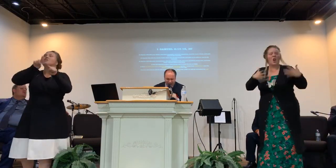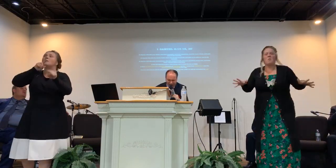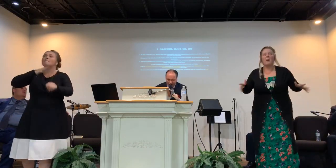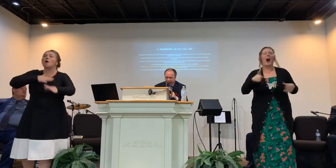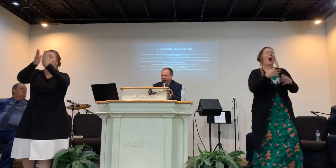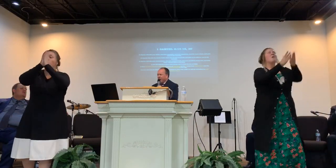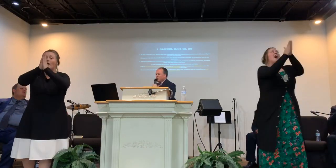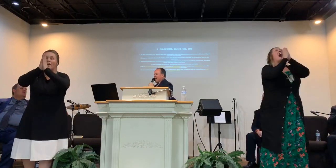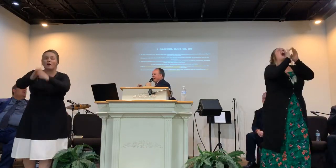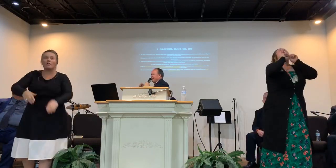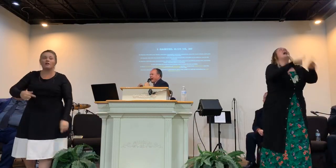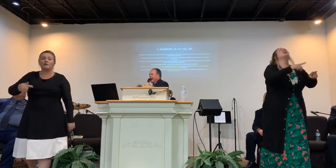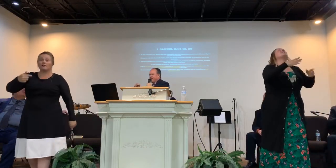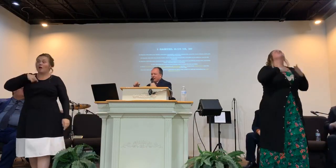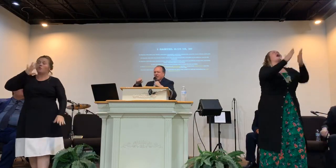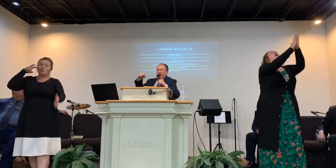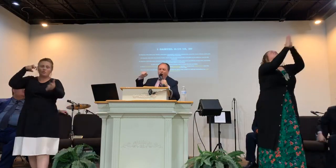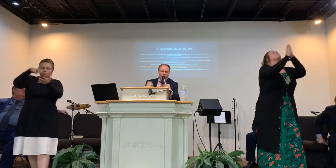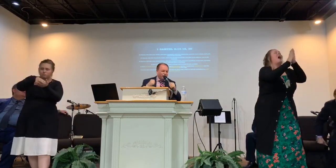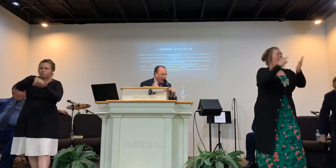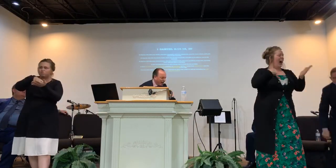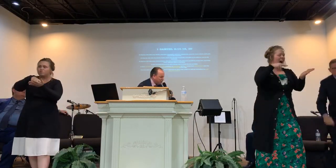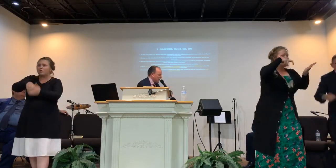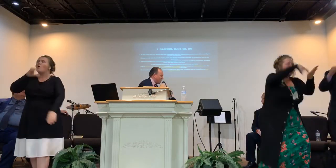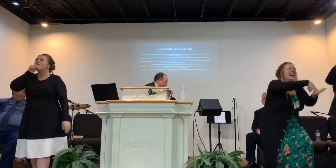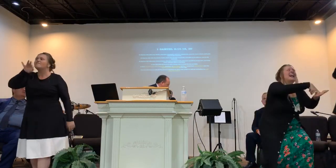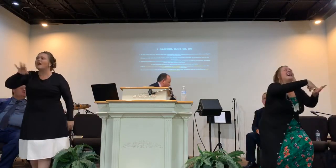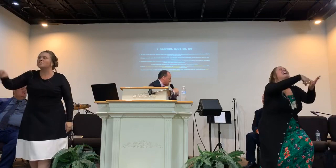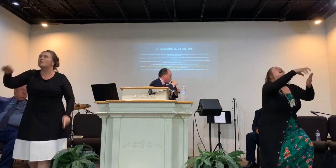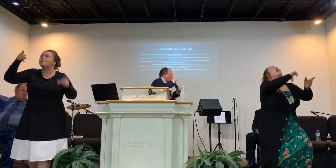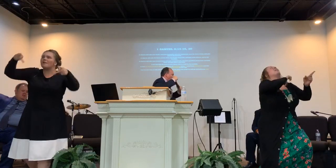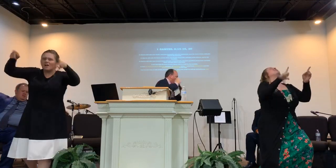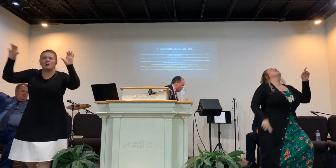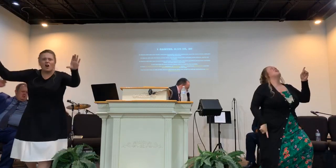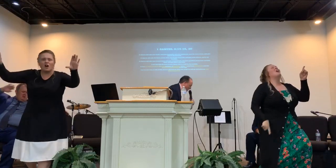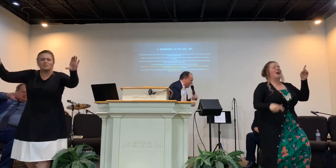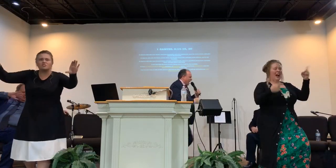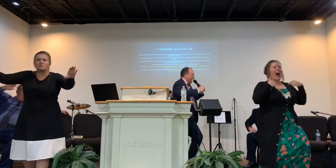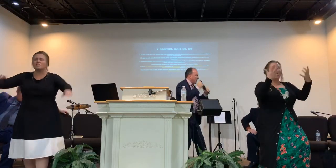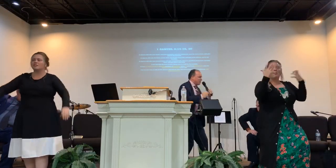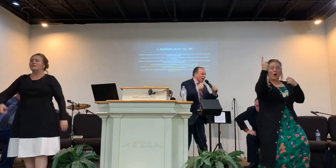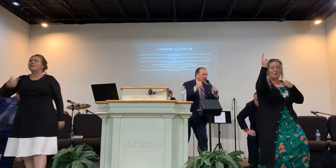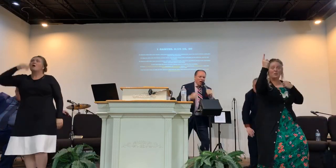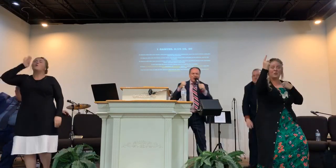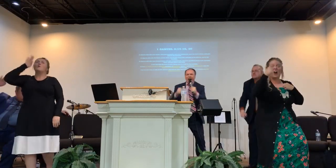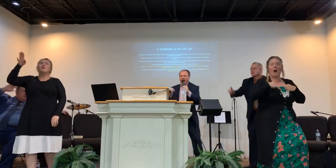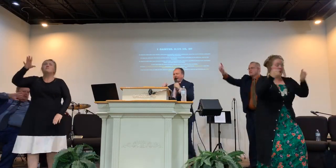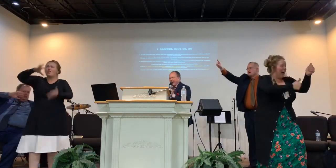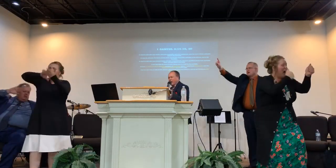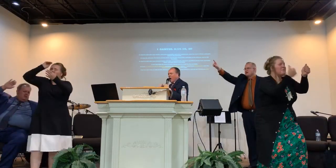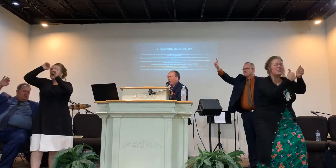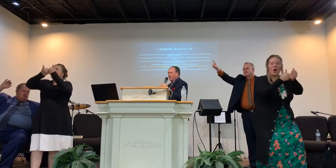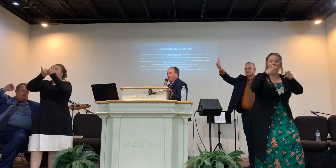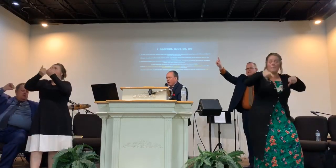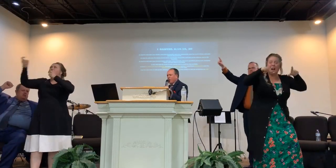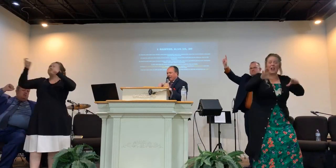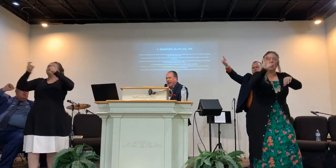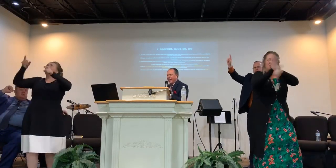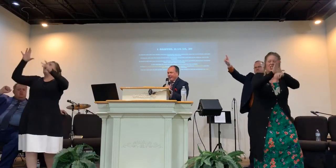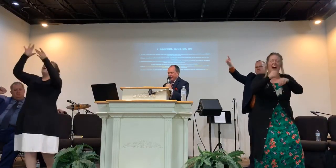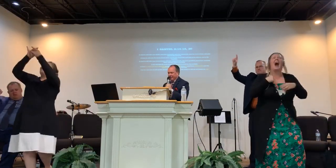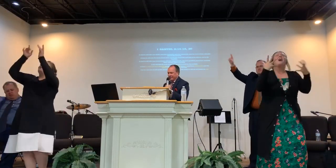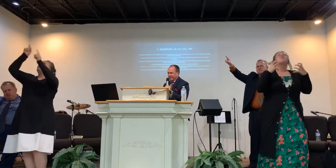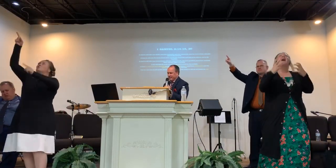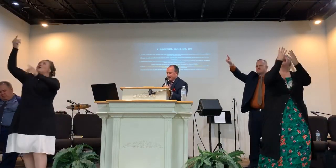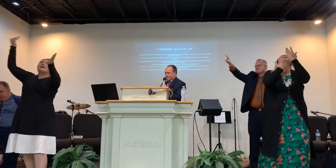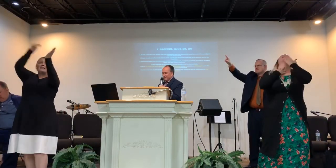my prayer. I'm going to get down in this old-fashioned Pentecostal altar and I'm going to learn how to get a hold of you